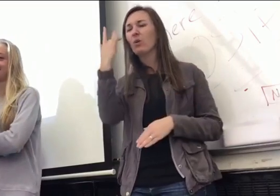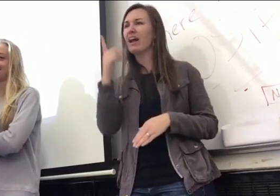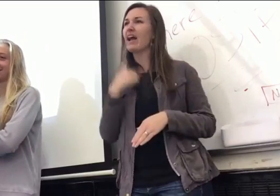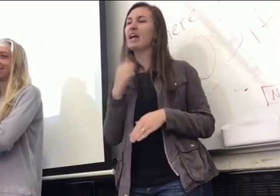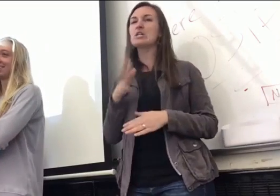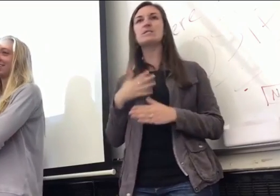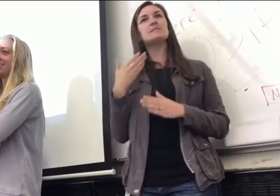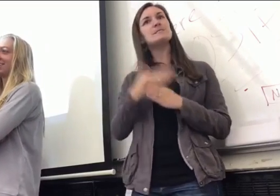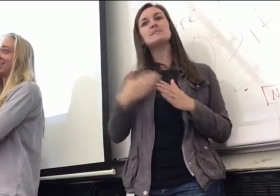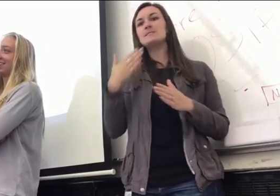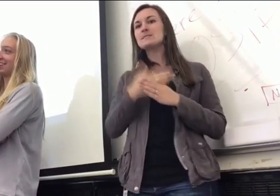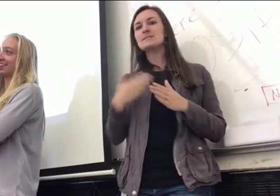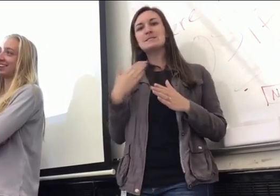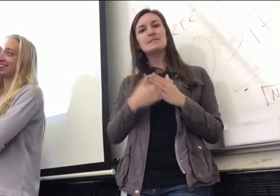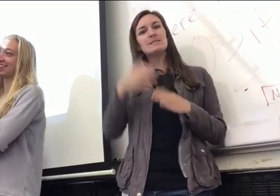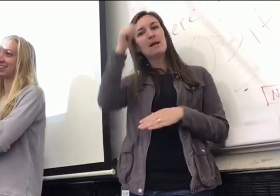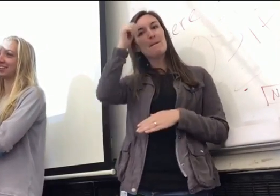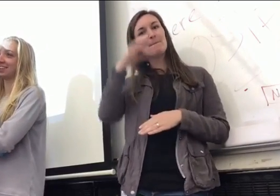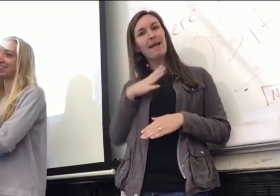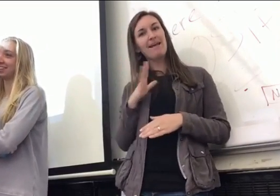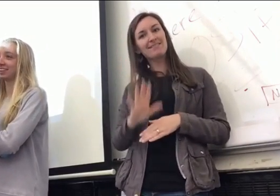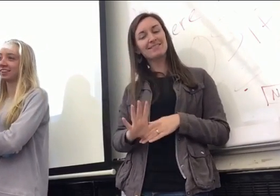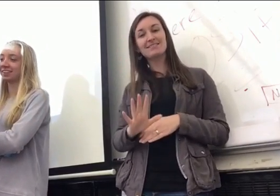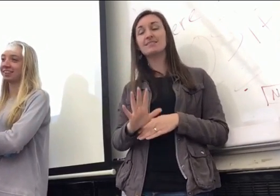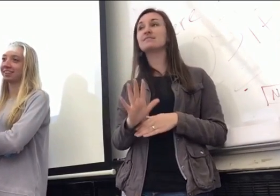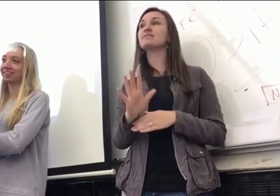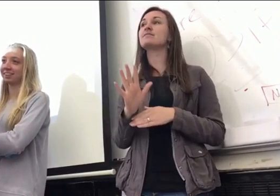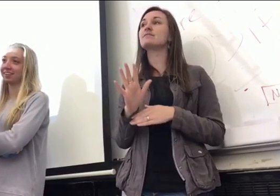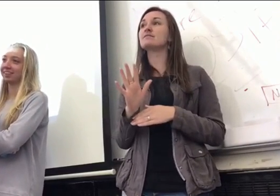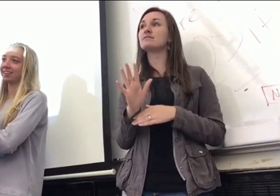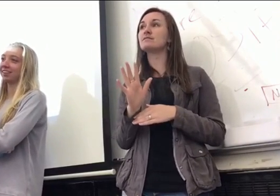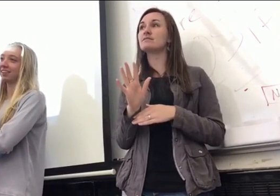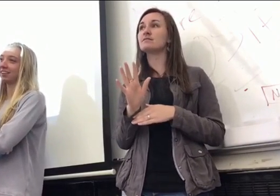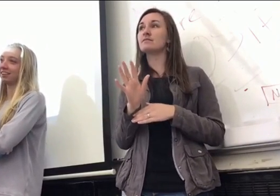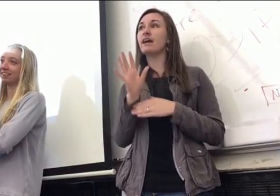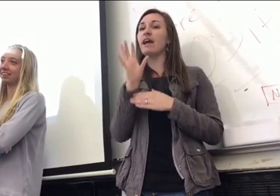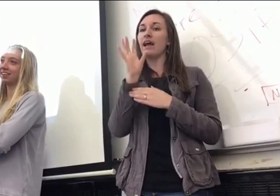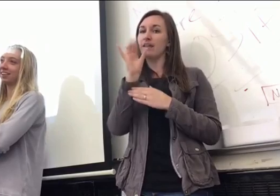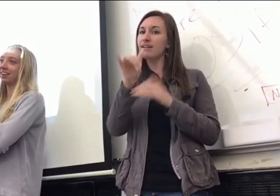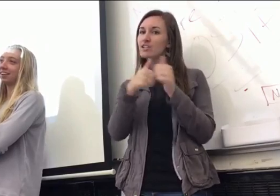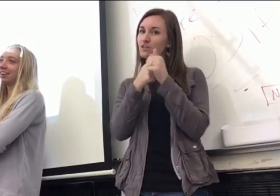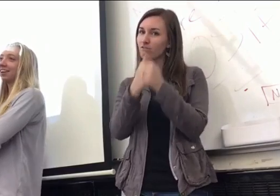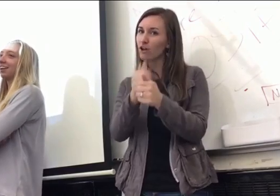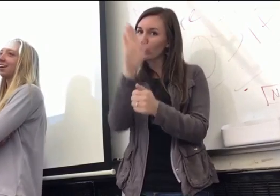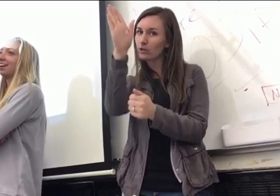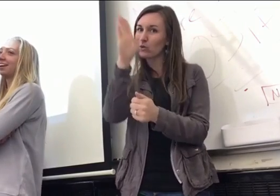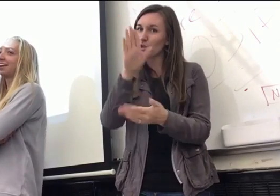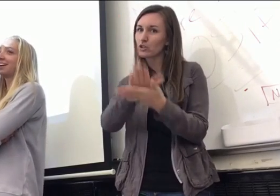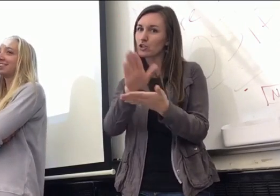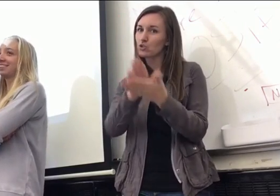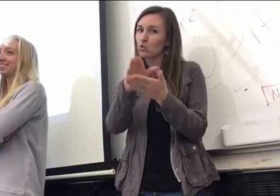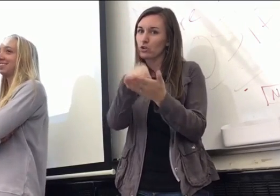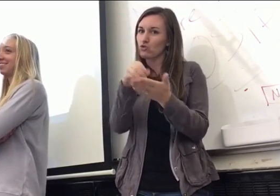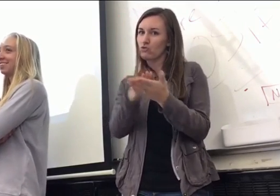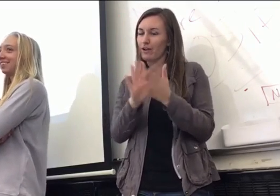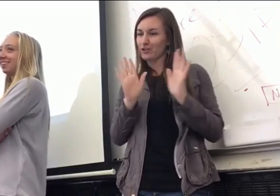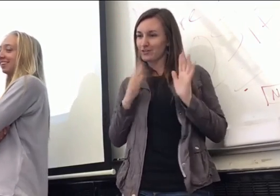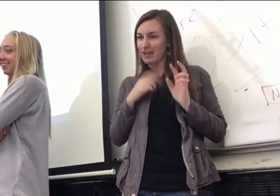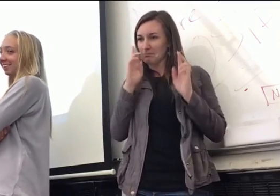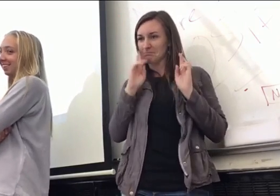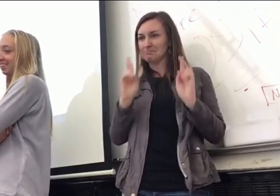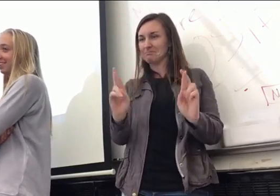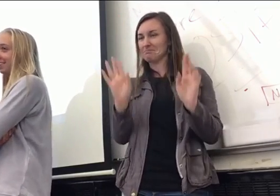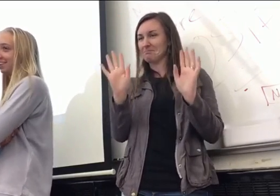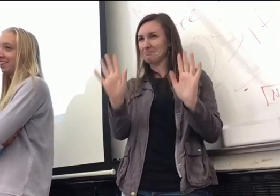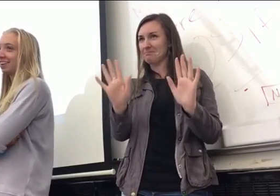can't stand it. So if you're a male, and this is by your school records, okay, we don't want to, I'm just